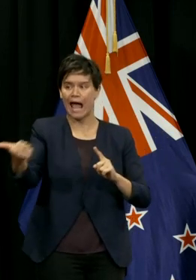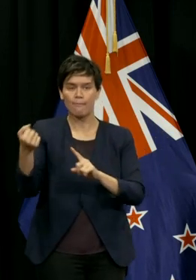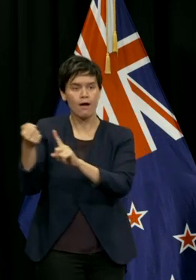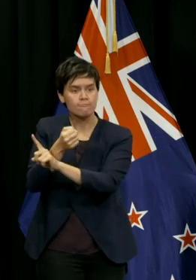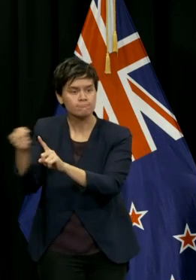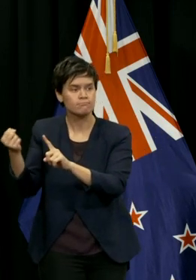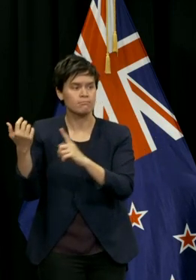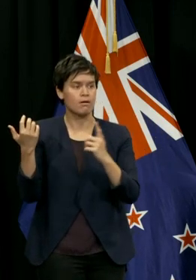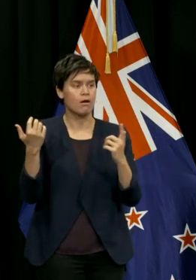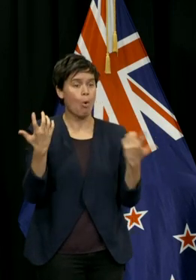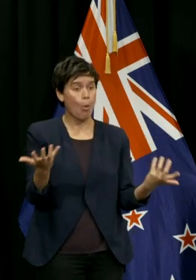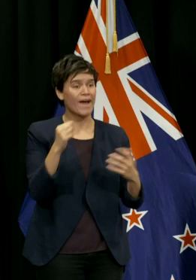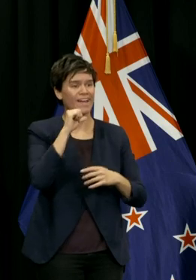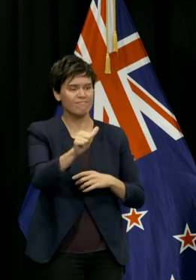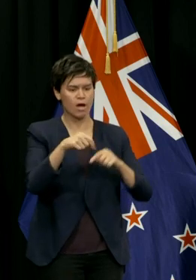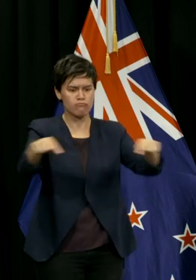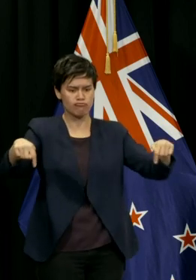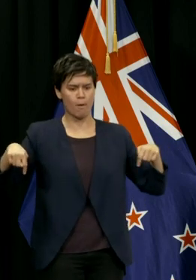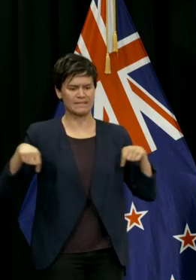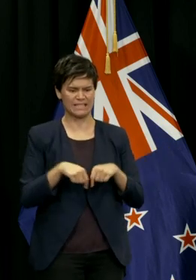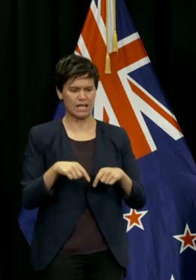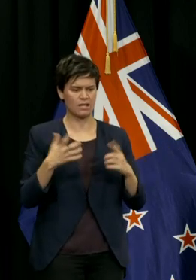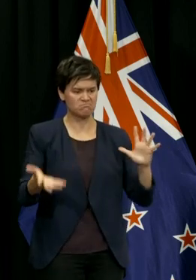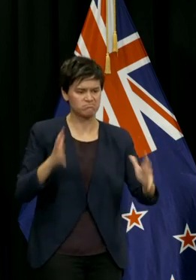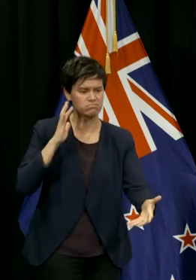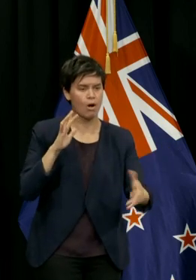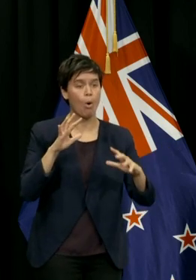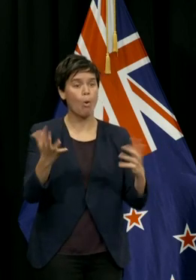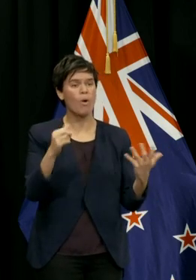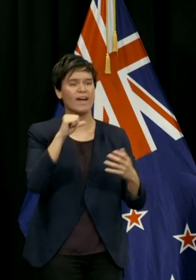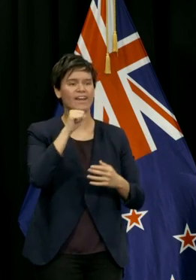the property or engages in significant antisocial behaviour,